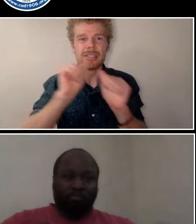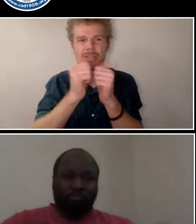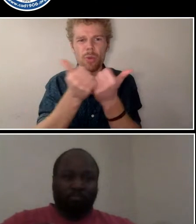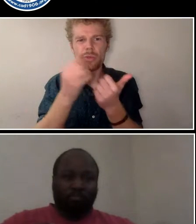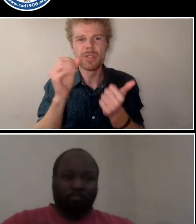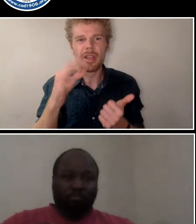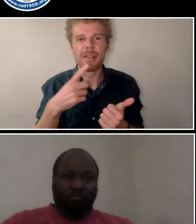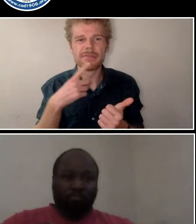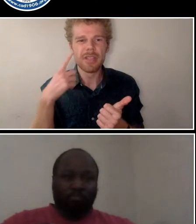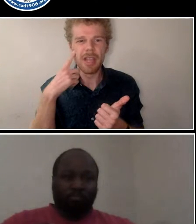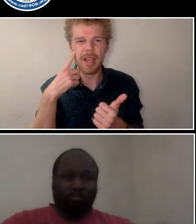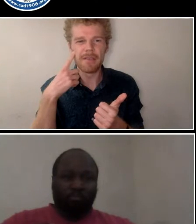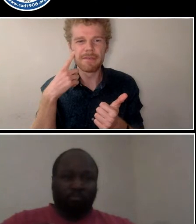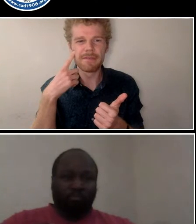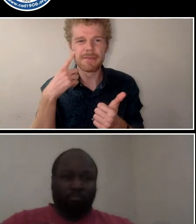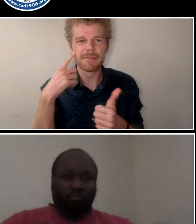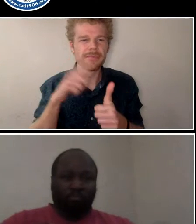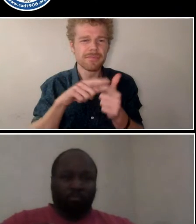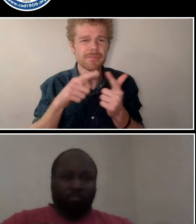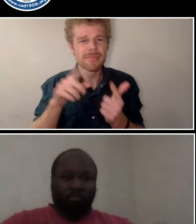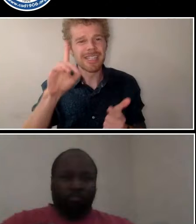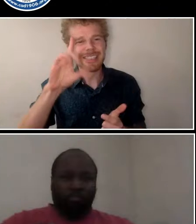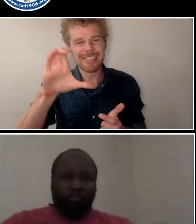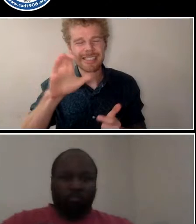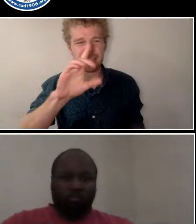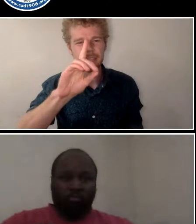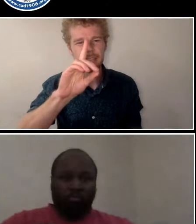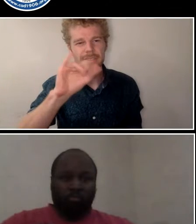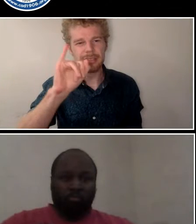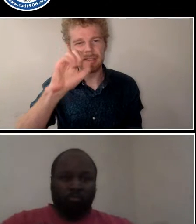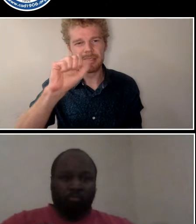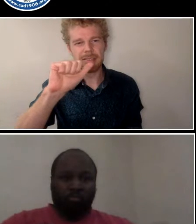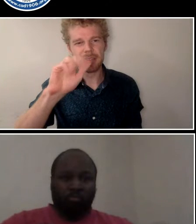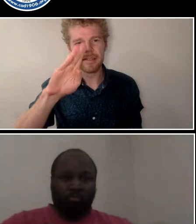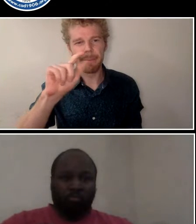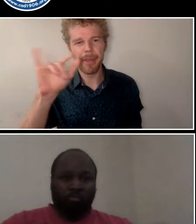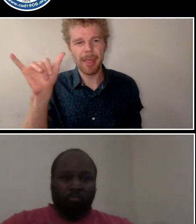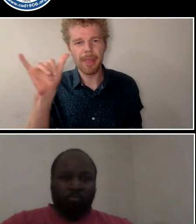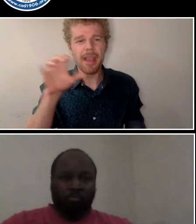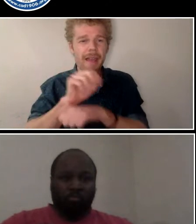Great, thank you. I'm also involved with the DC Association of the Deaf.